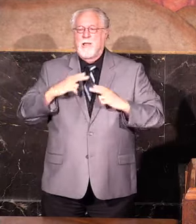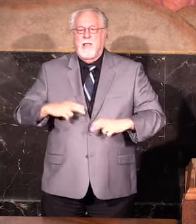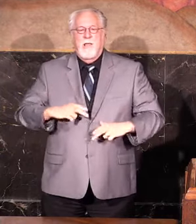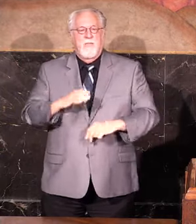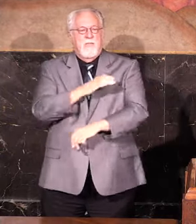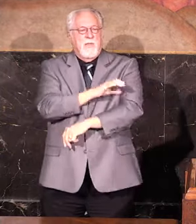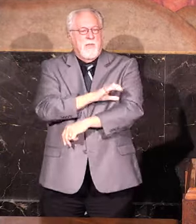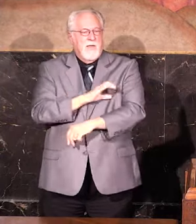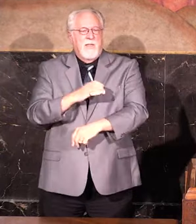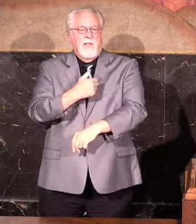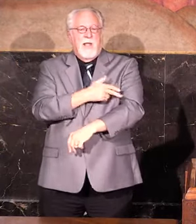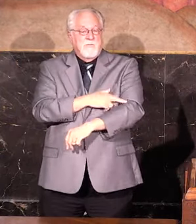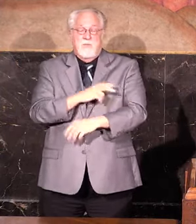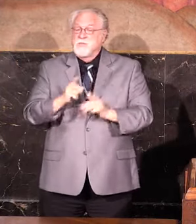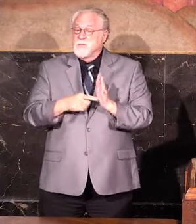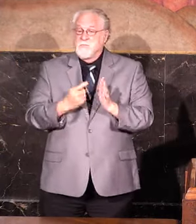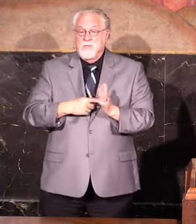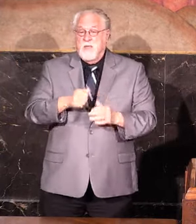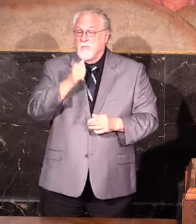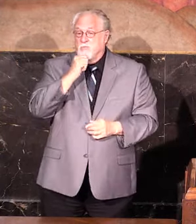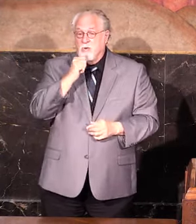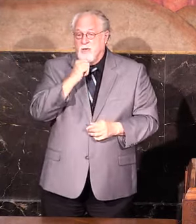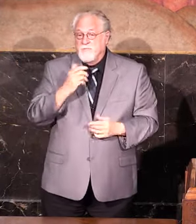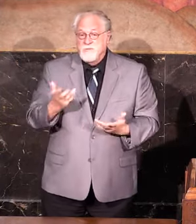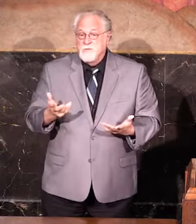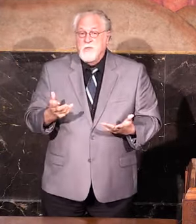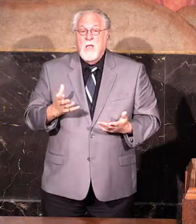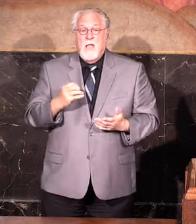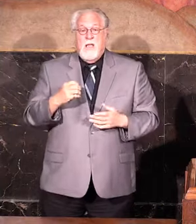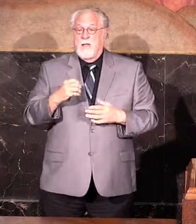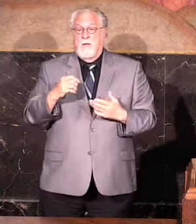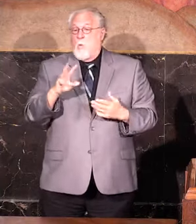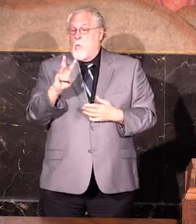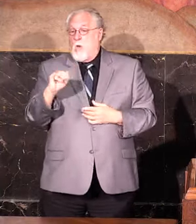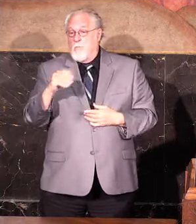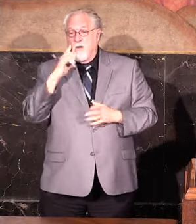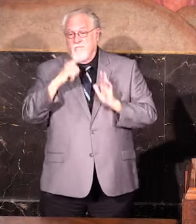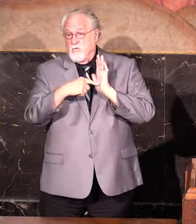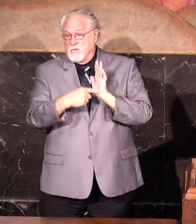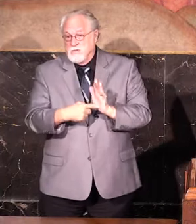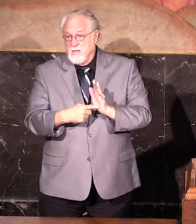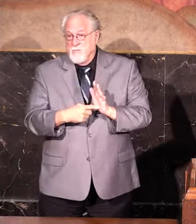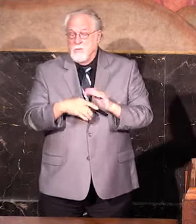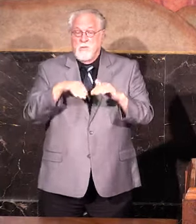hospital. Sometimes it's a private sector, and we've been able to get Walmart, for example, to